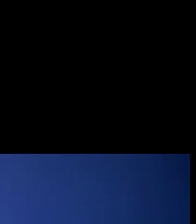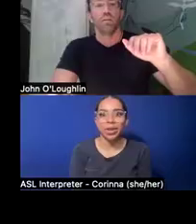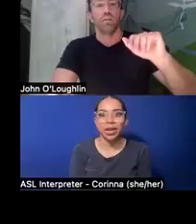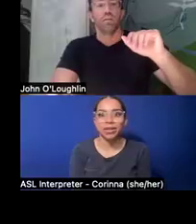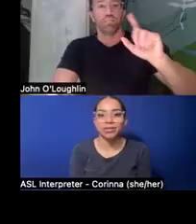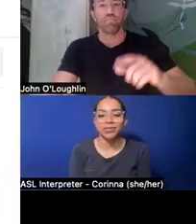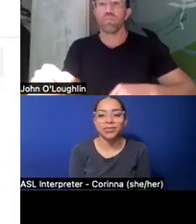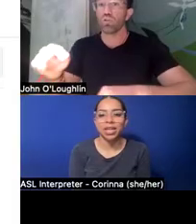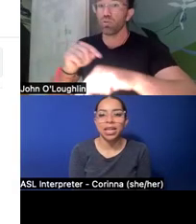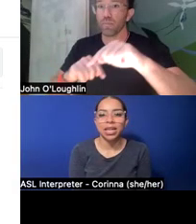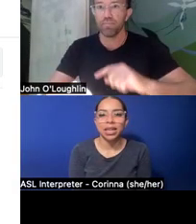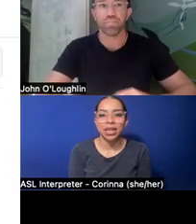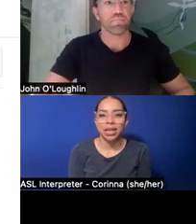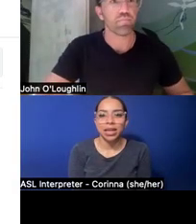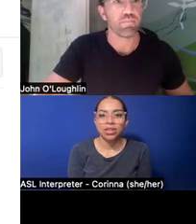Okay.